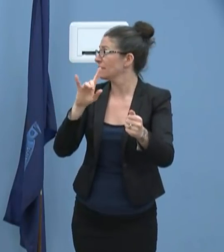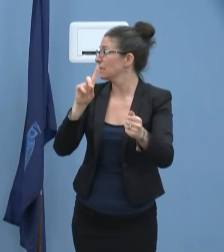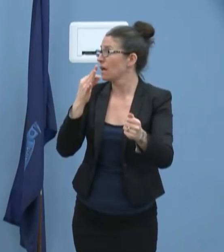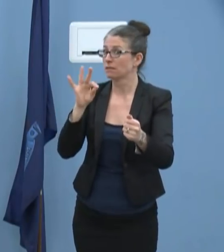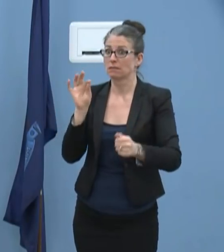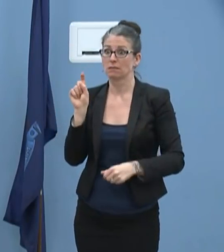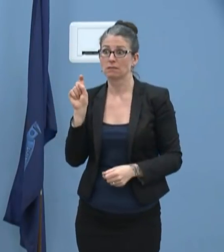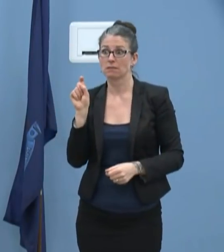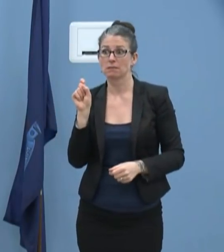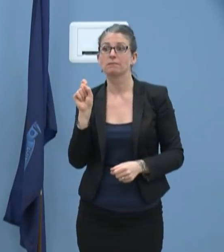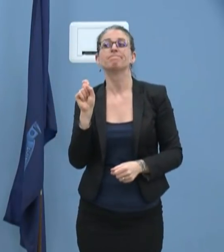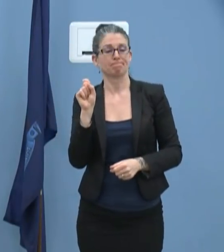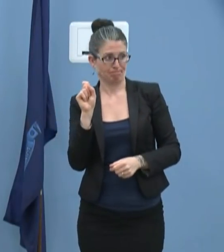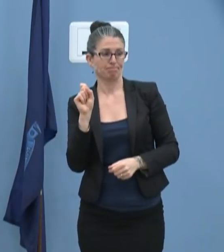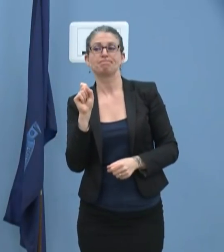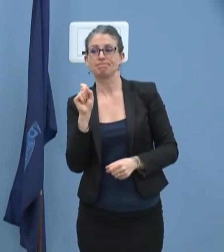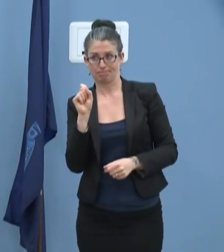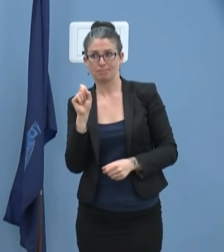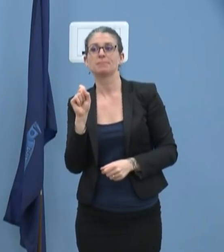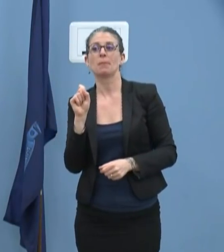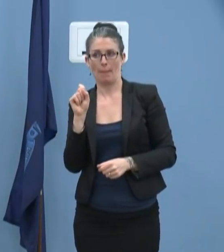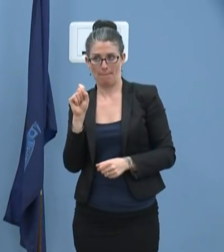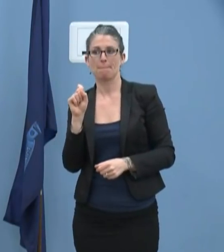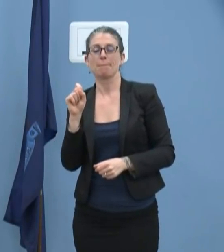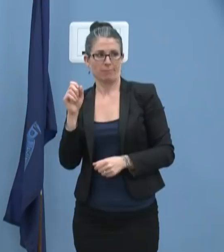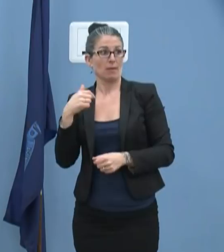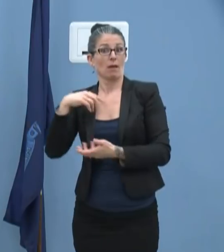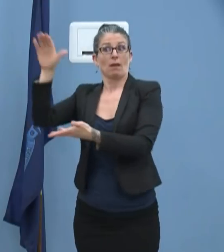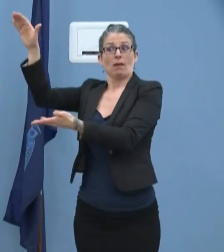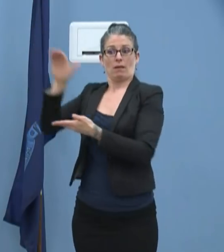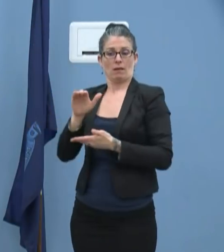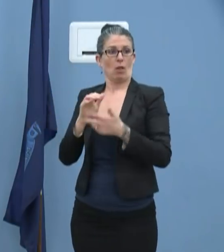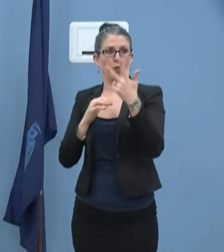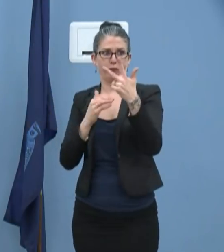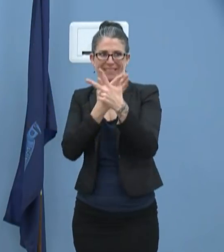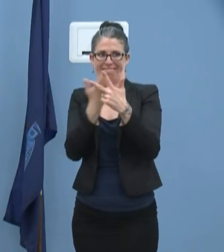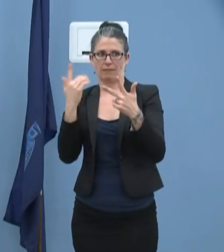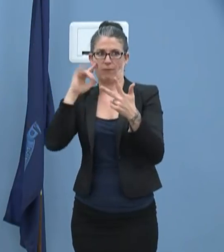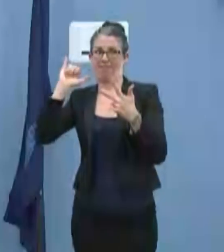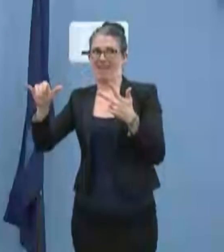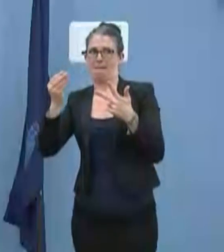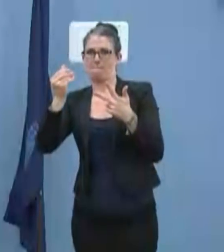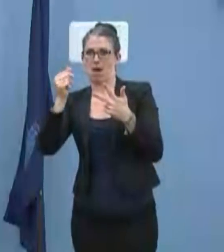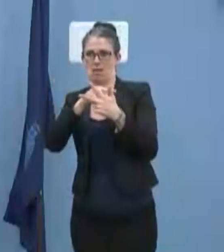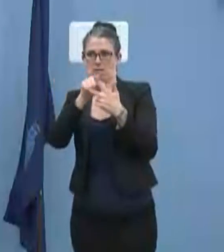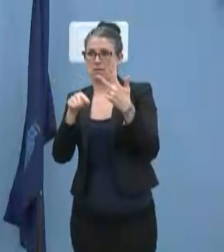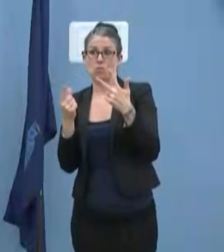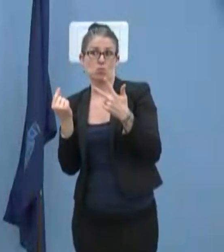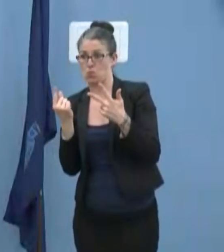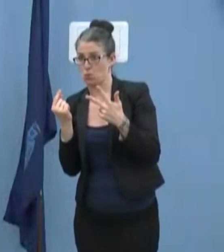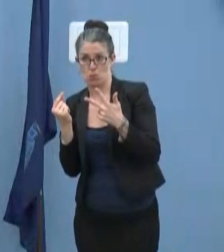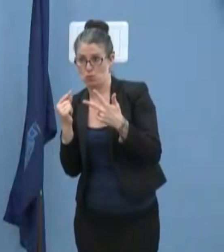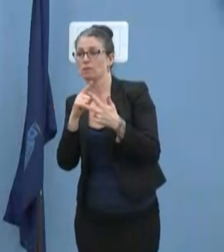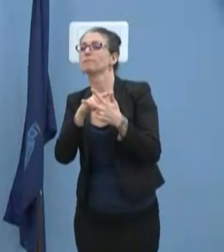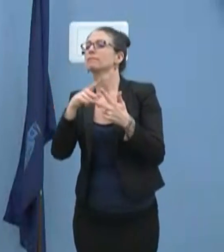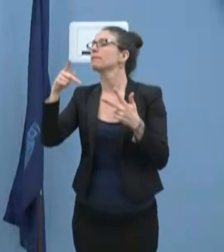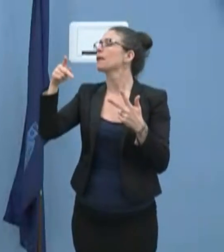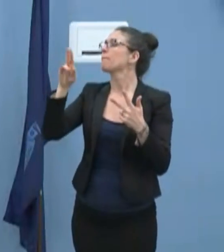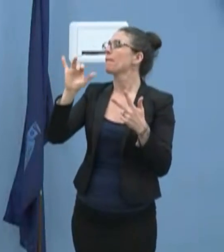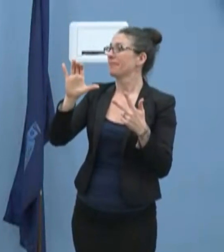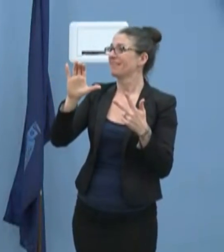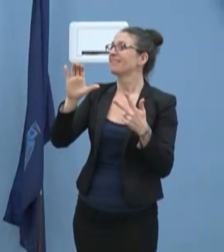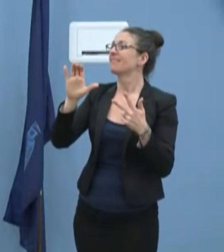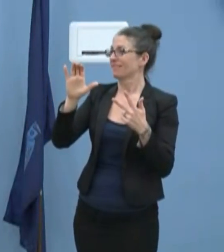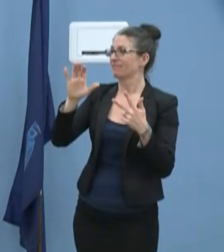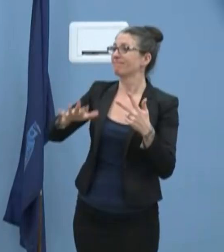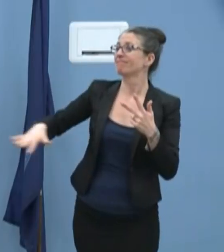really in threefold. The first is to try to make sure that our public health nursing workforce